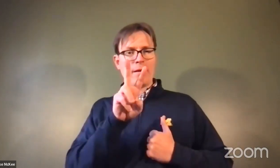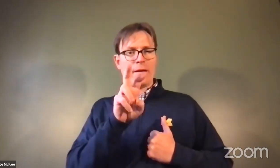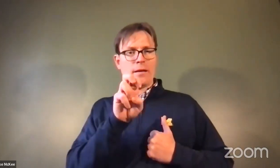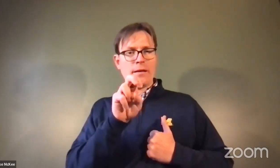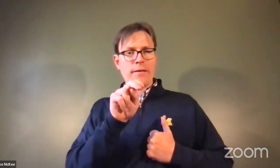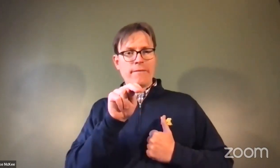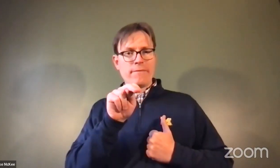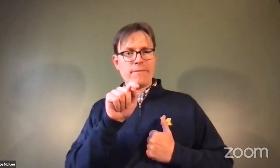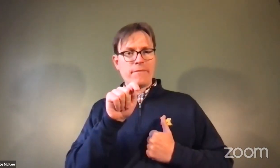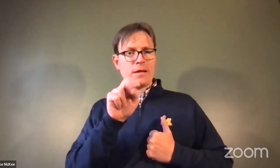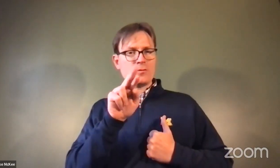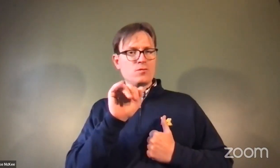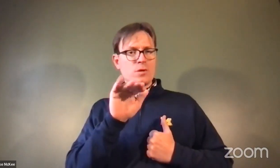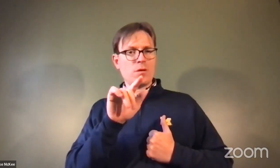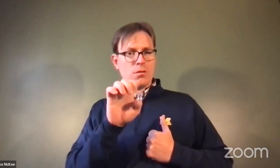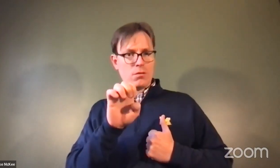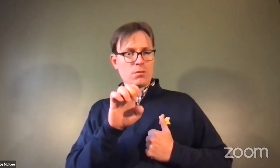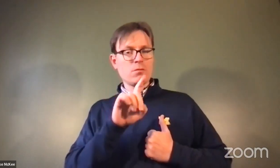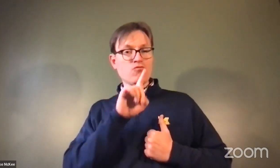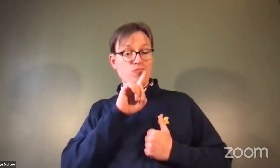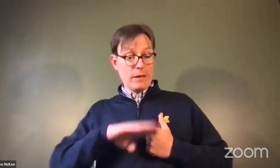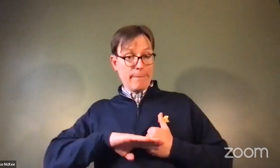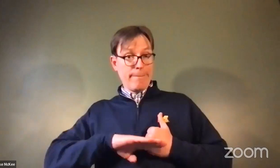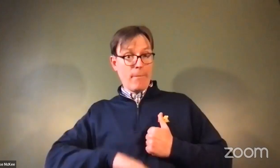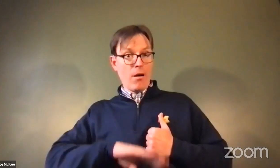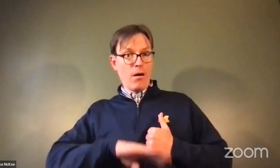and then flows down into the right ventricle,